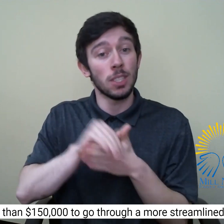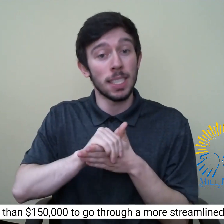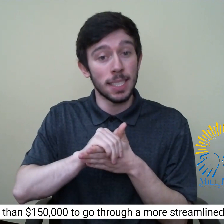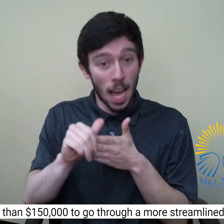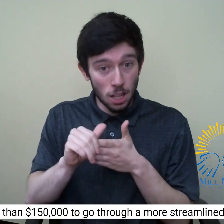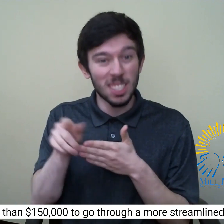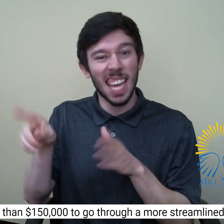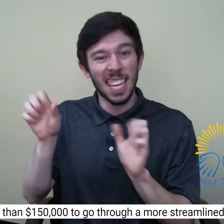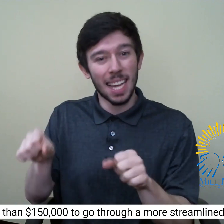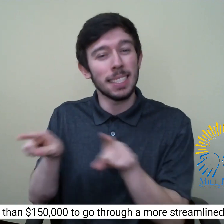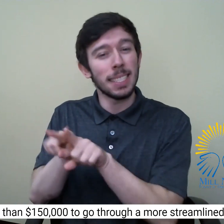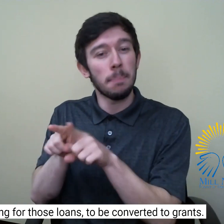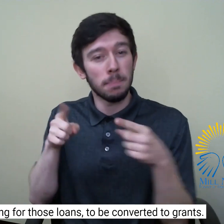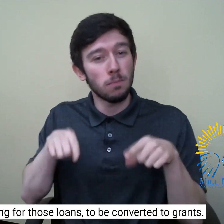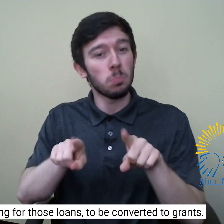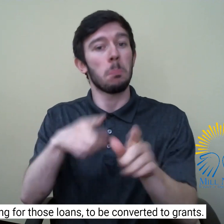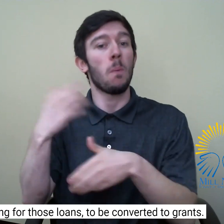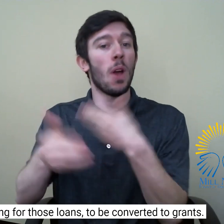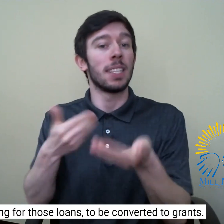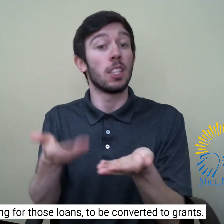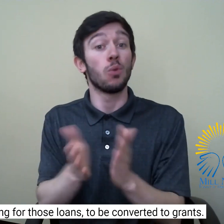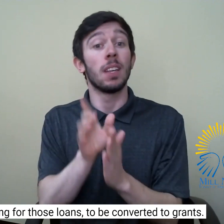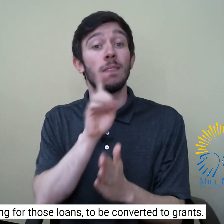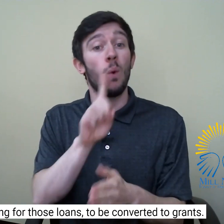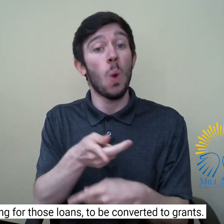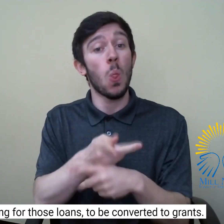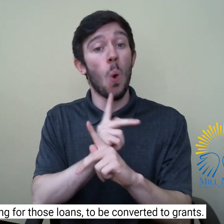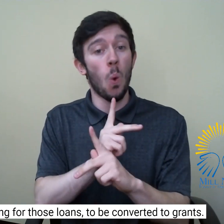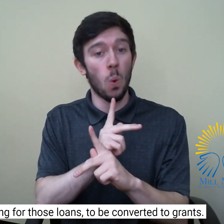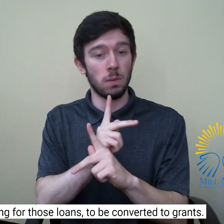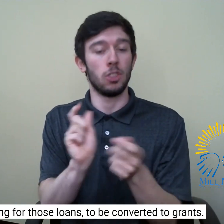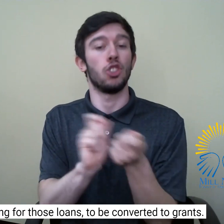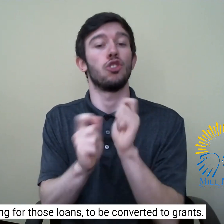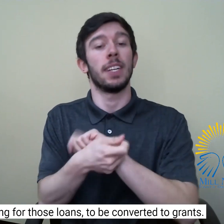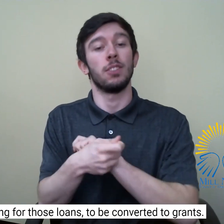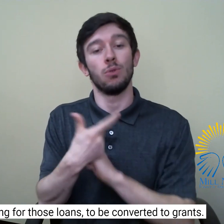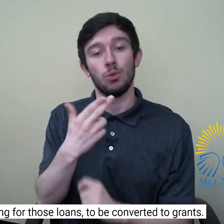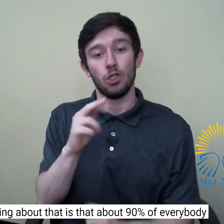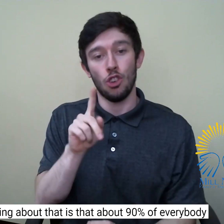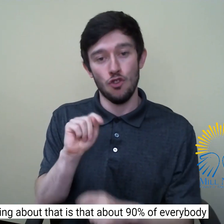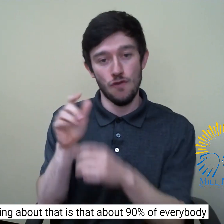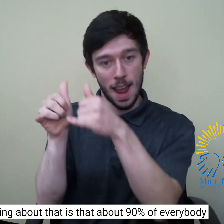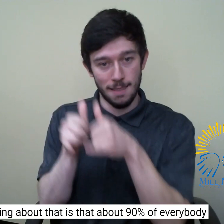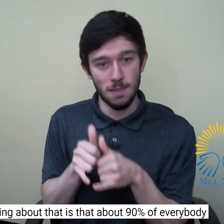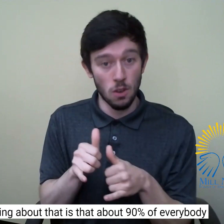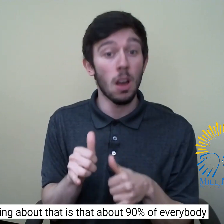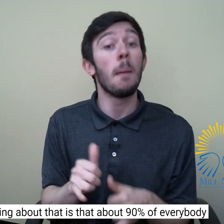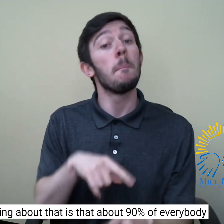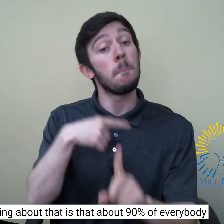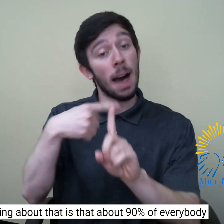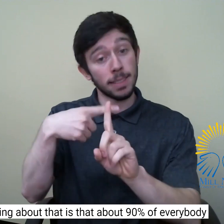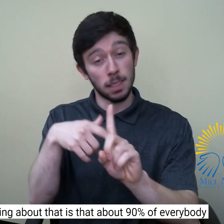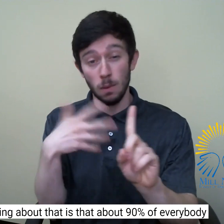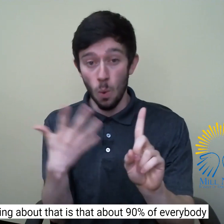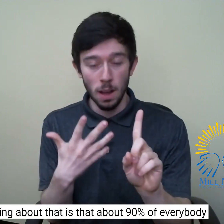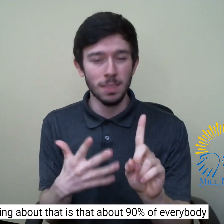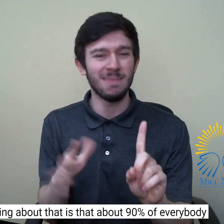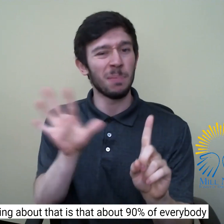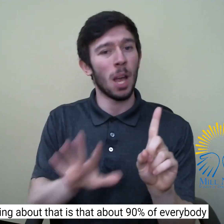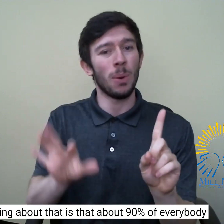through a more streamlined process of asking for those loans to be converted to grants. And the good thing about that is that about 90%